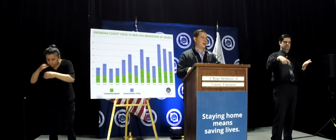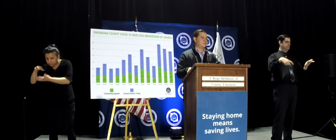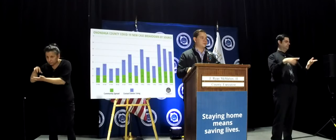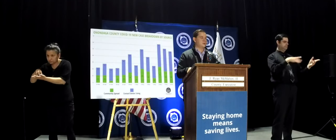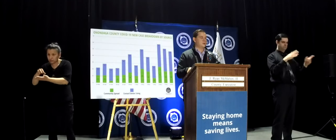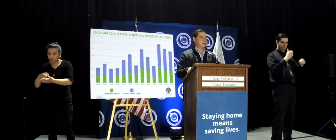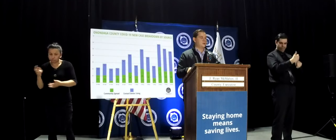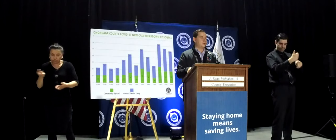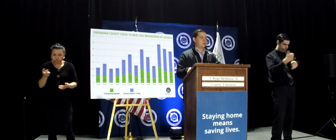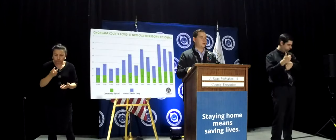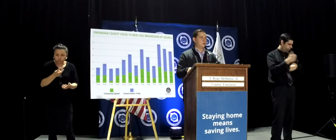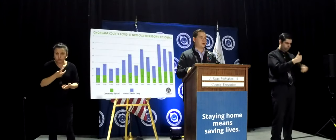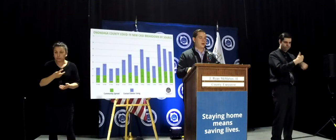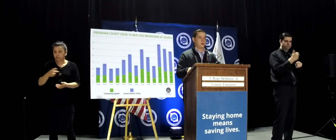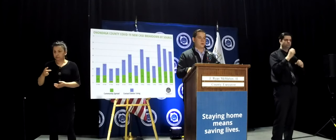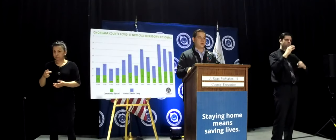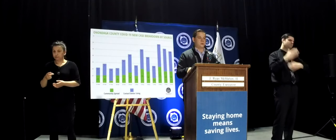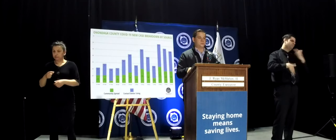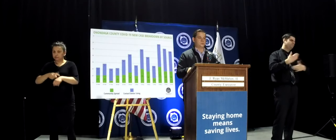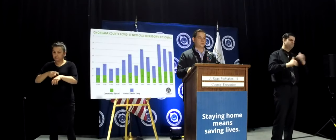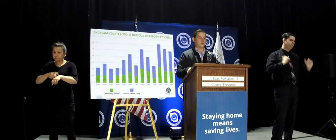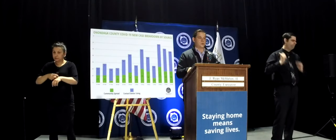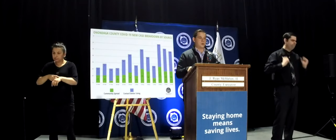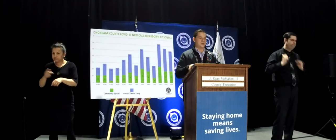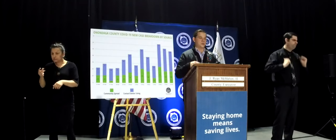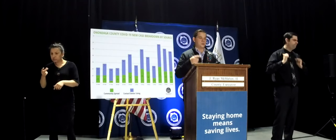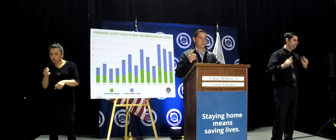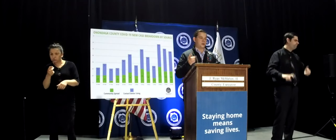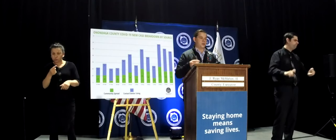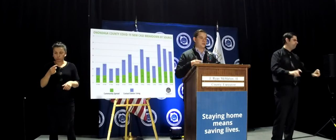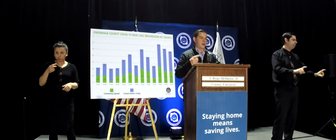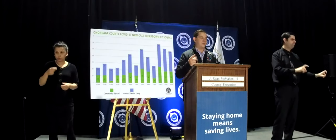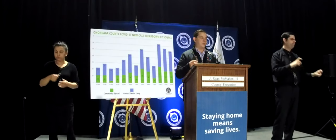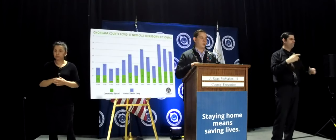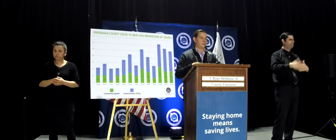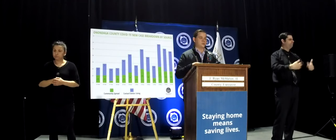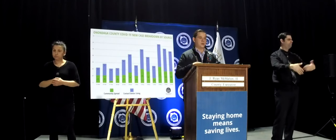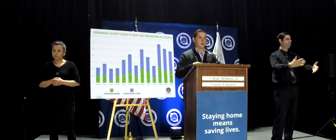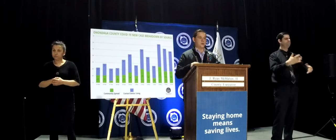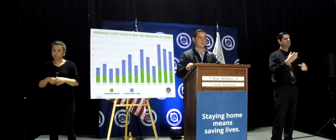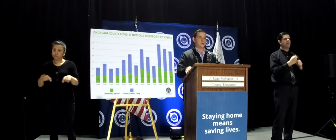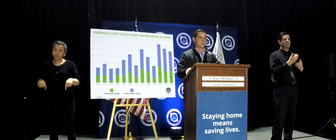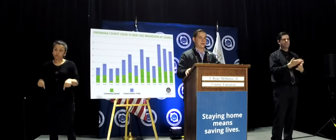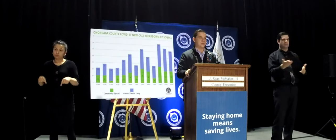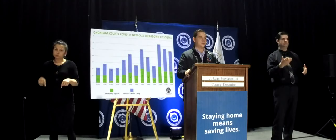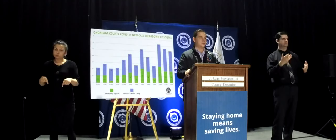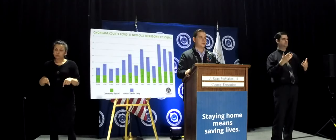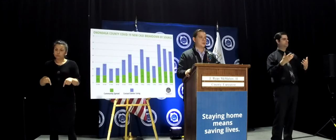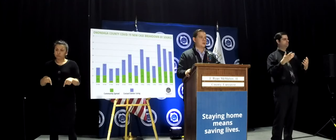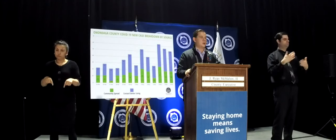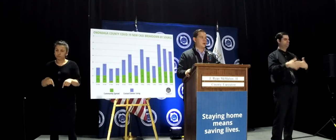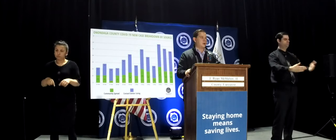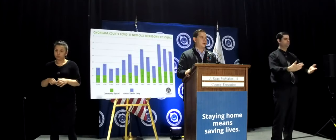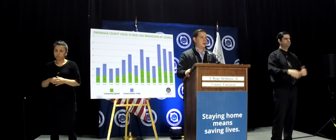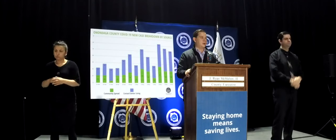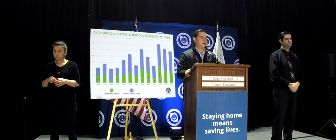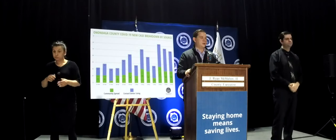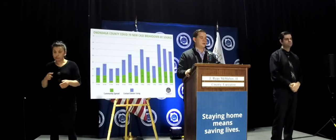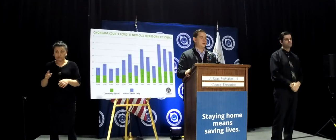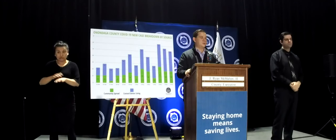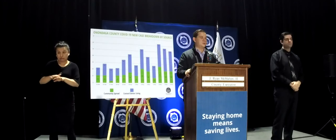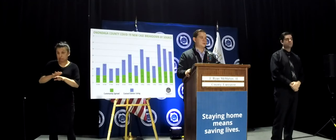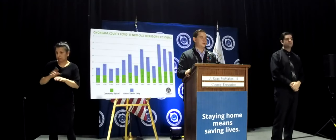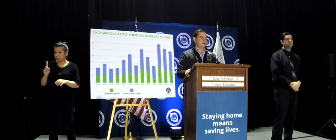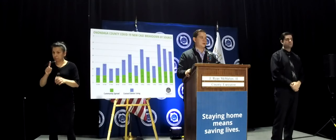turn times. Right now, Quest doing a very nice job for us with turn times,